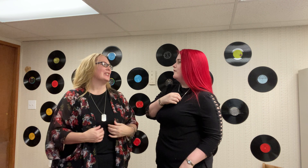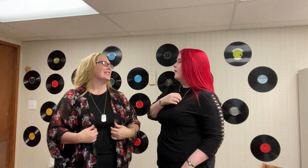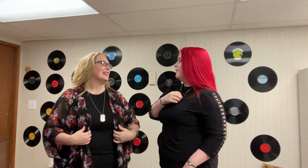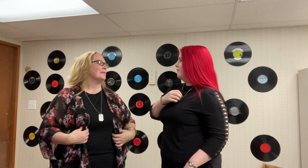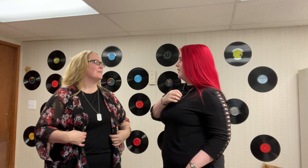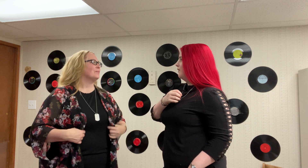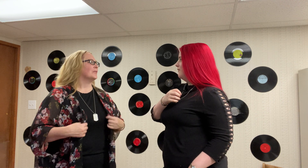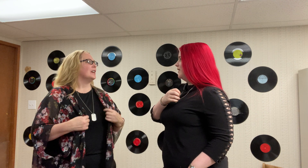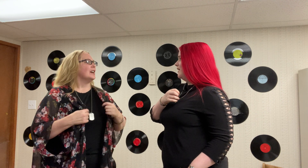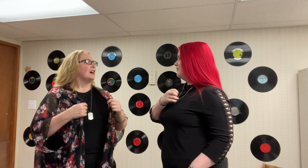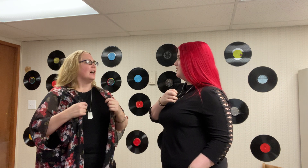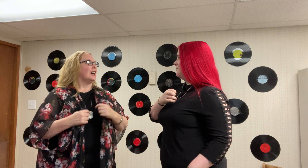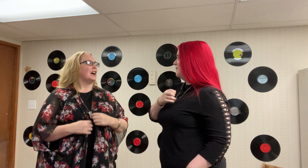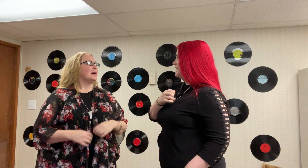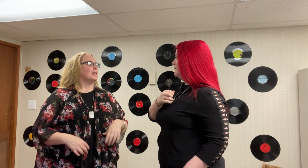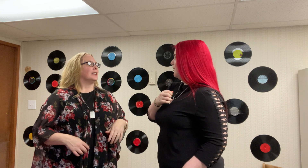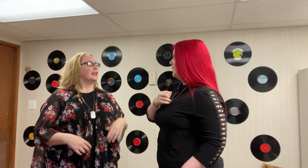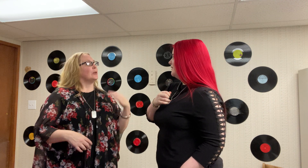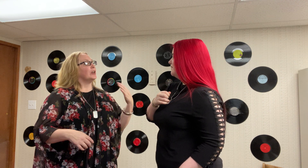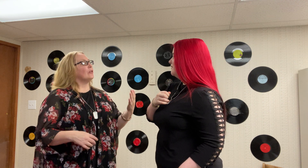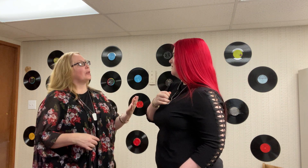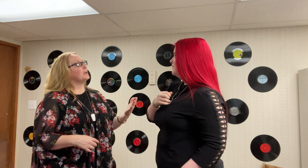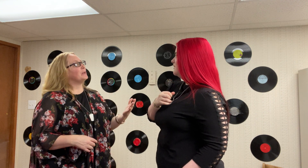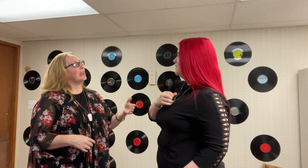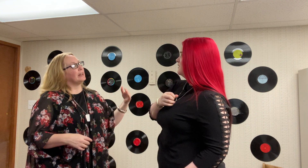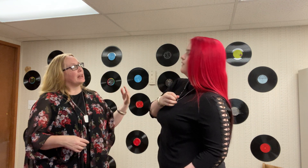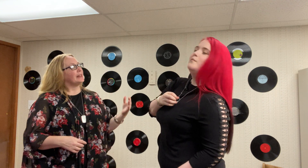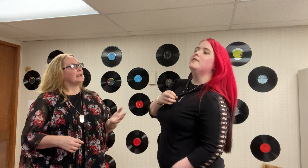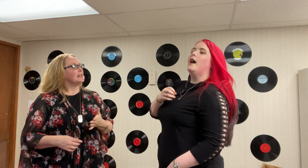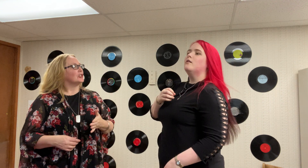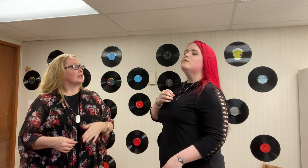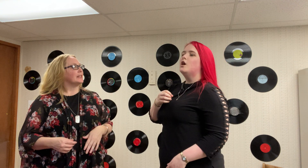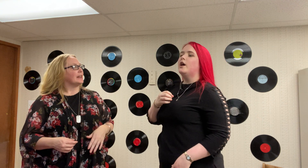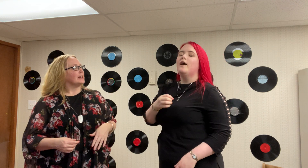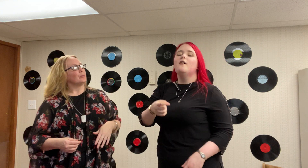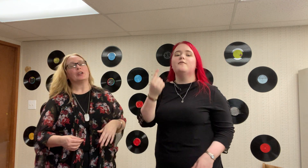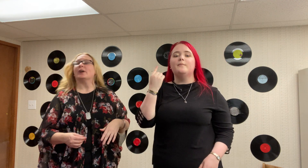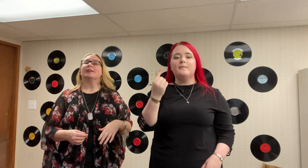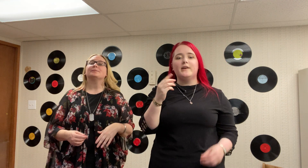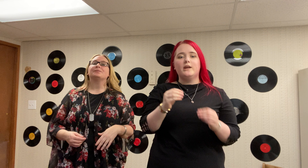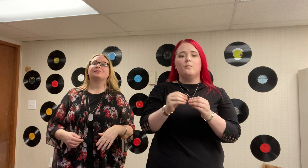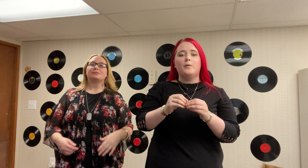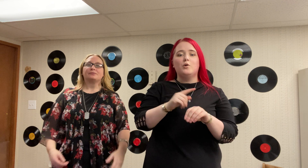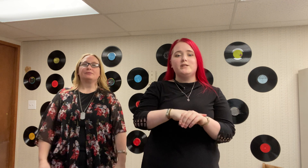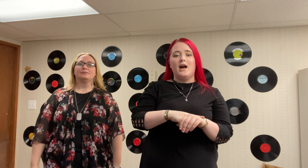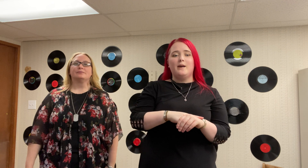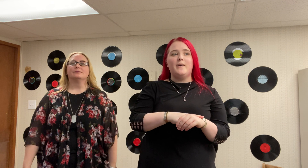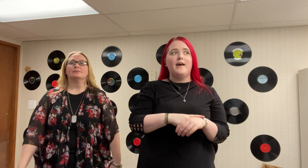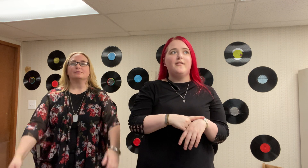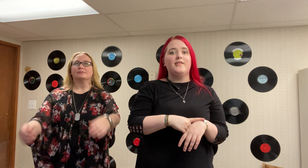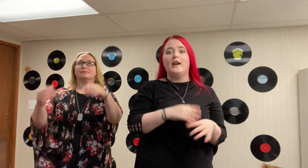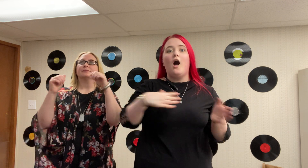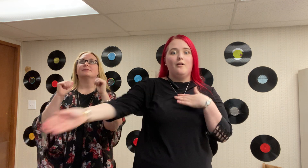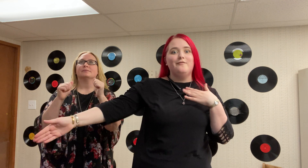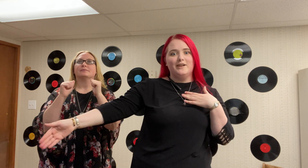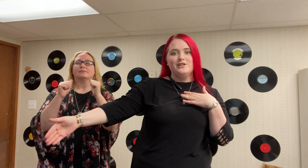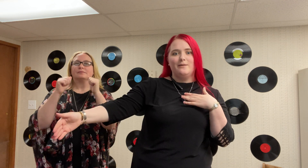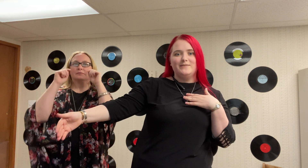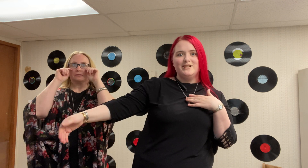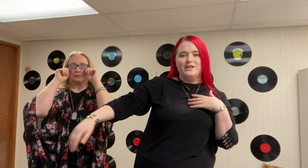are the we end. running over it again, or do you want me to keep going? Can we go from the beginning and then Yeah. teach us the Okay, ending pretty from quick? the beginning one more time, and then I'll finish up teaching you.